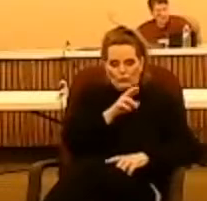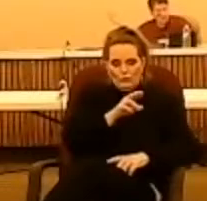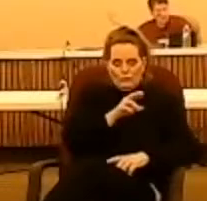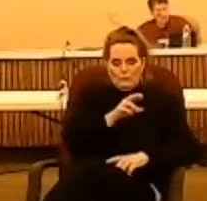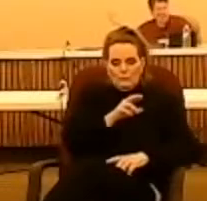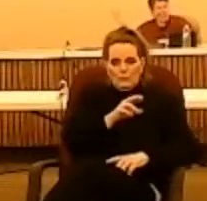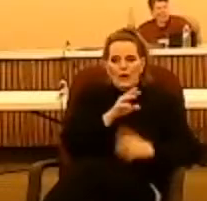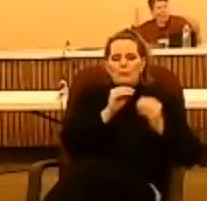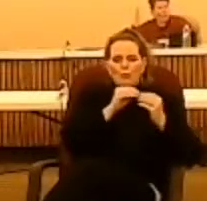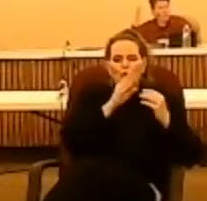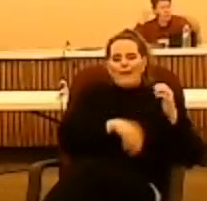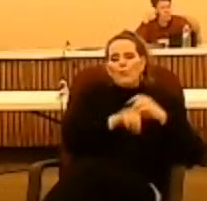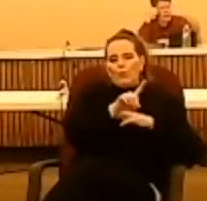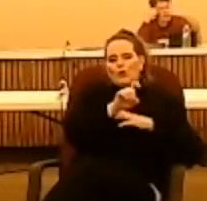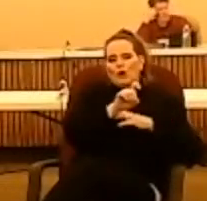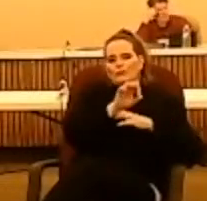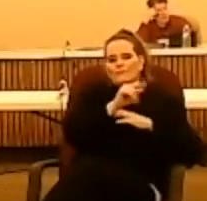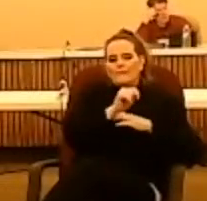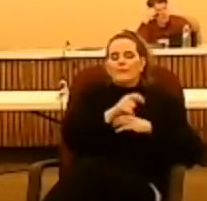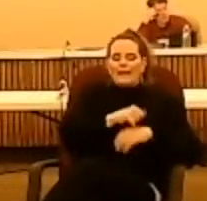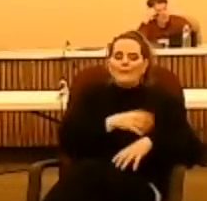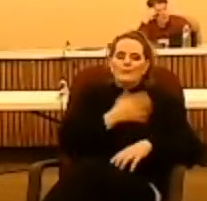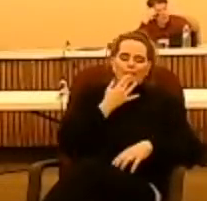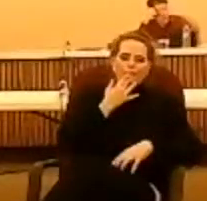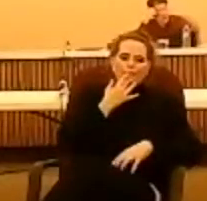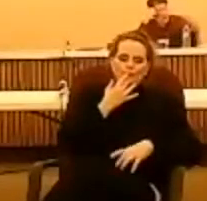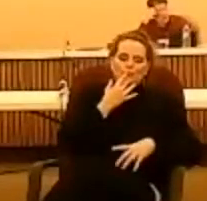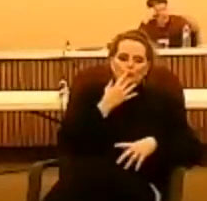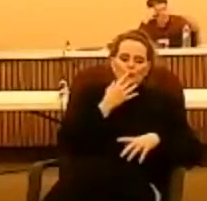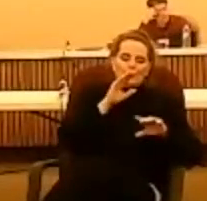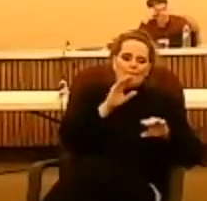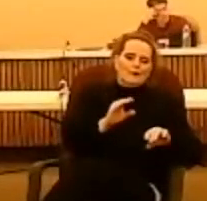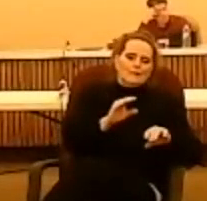but I'd still like to pull them back if possible.